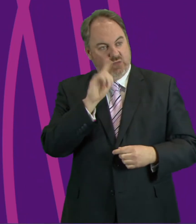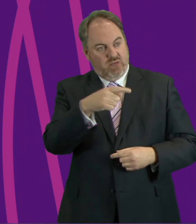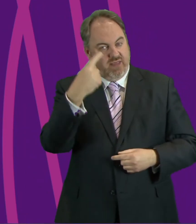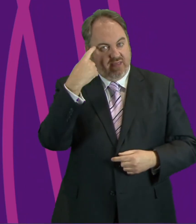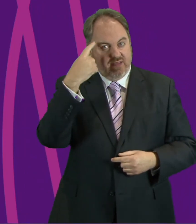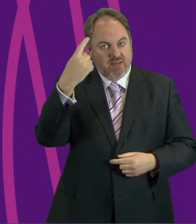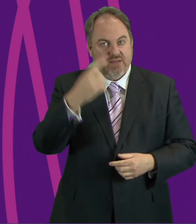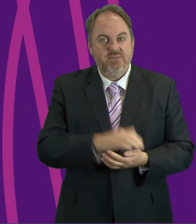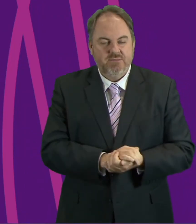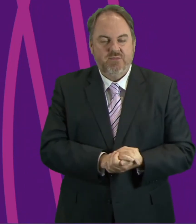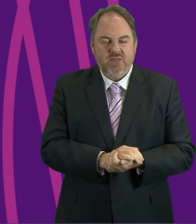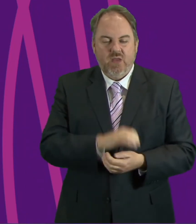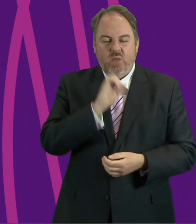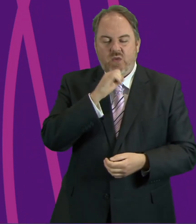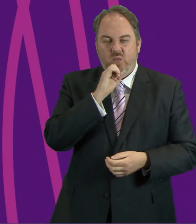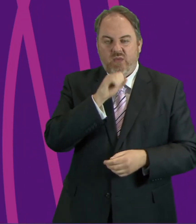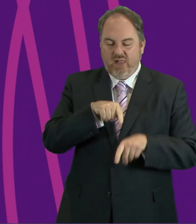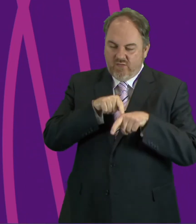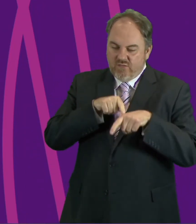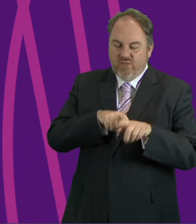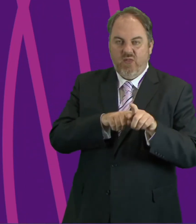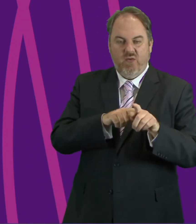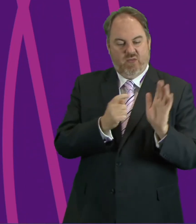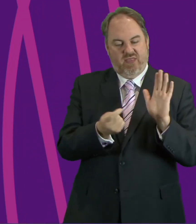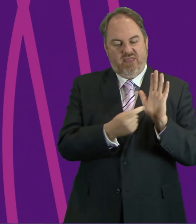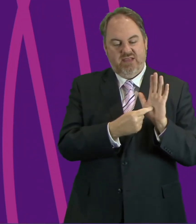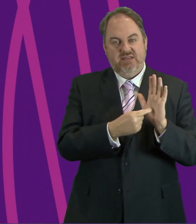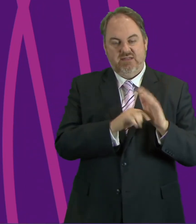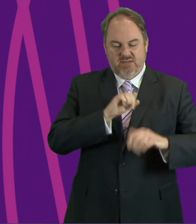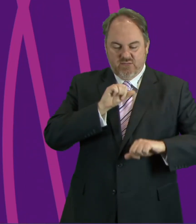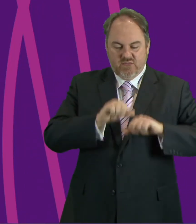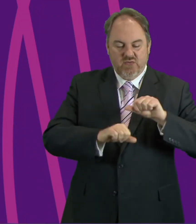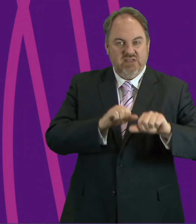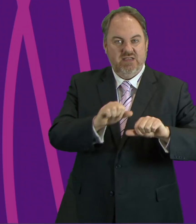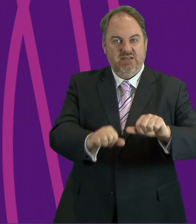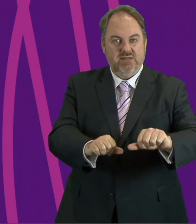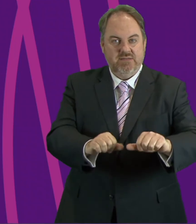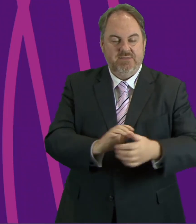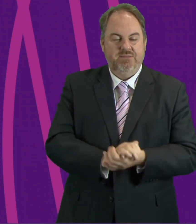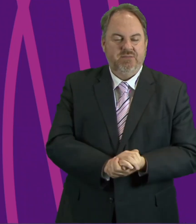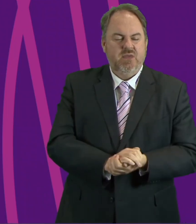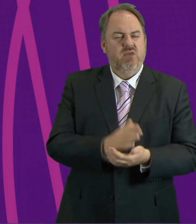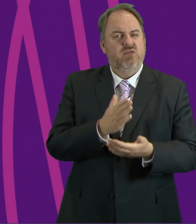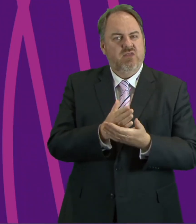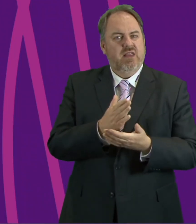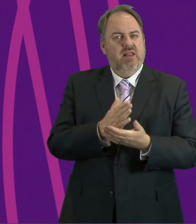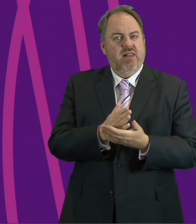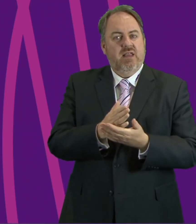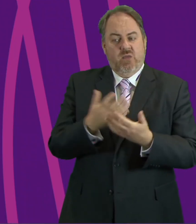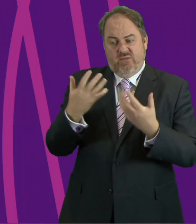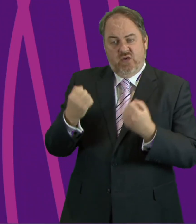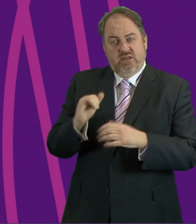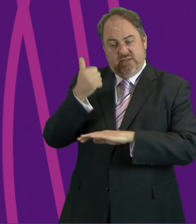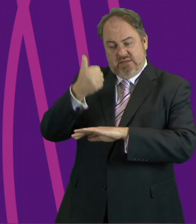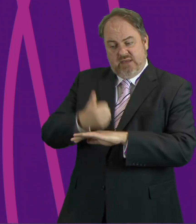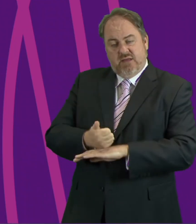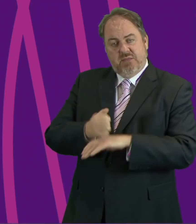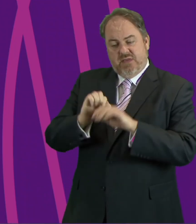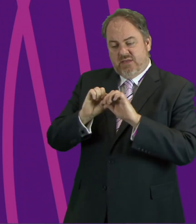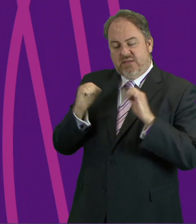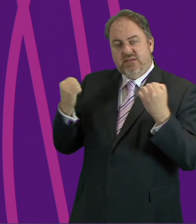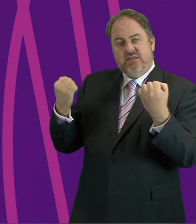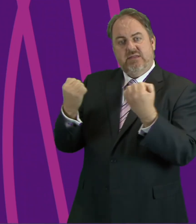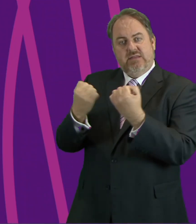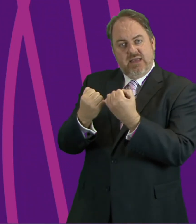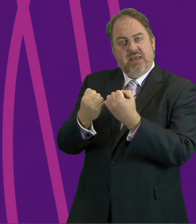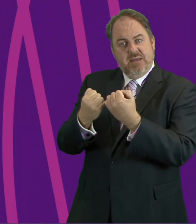will be followed. The Crown Office, as I mentioned, is establishing a dedicated unit to undertake